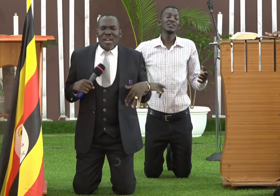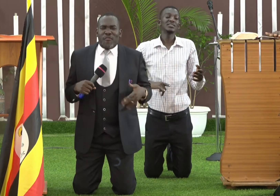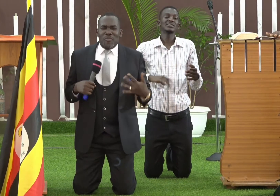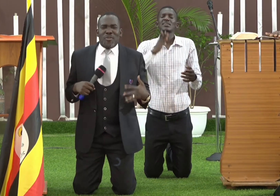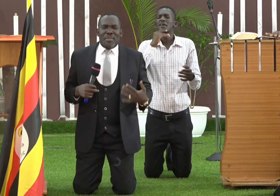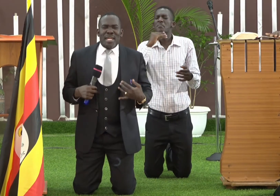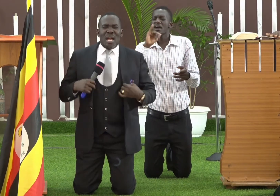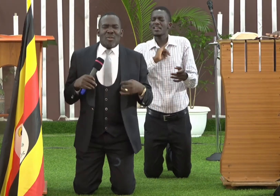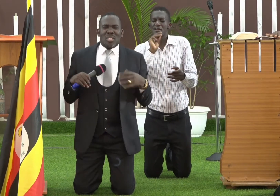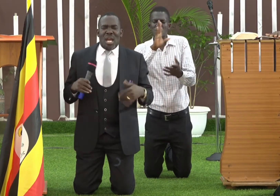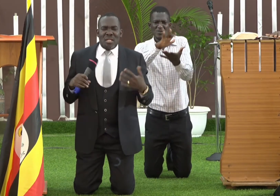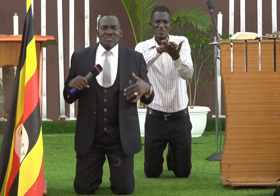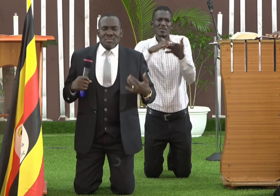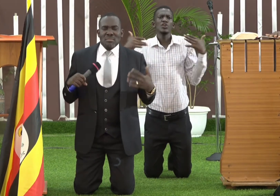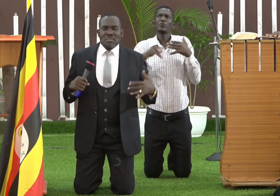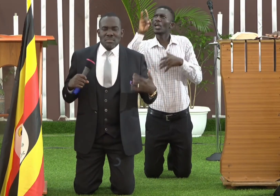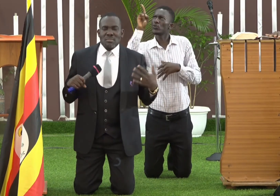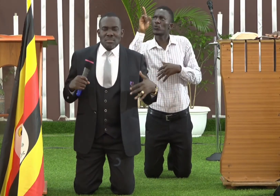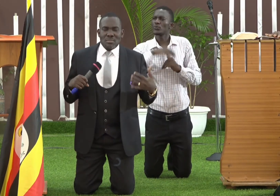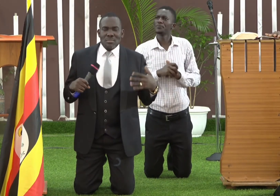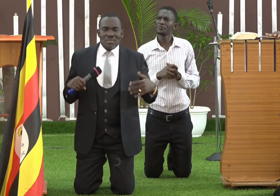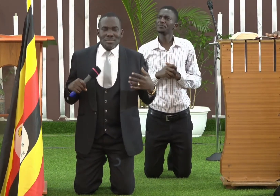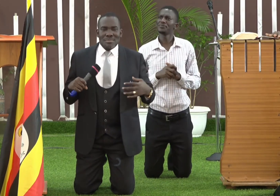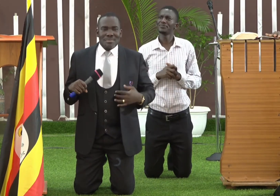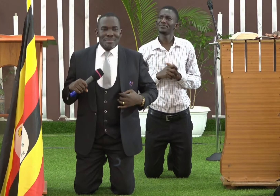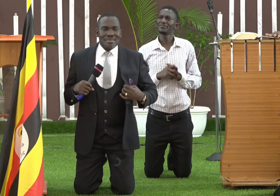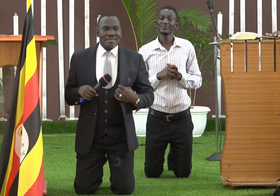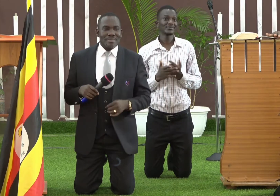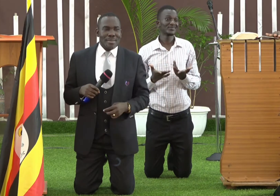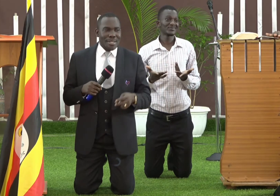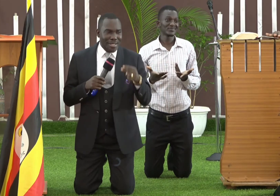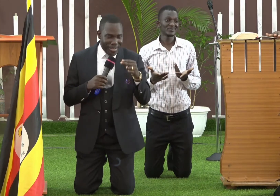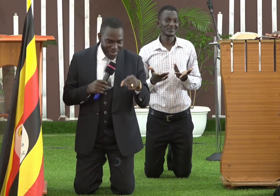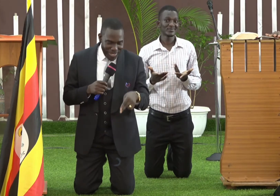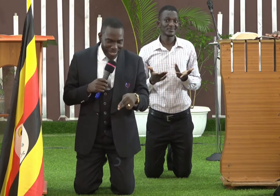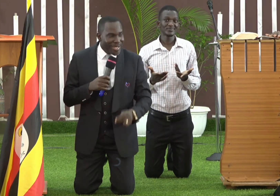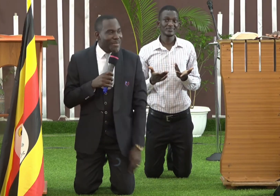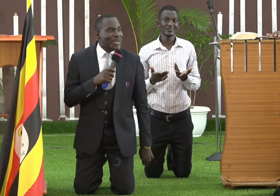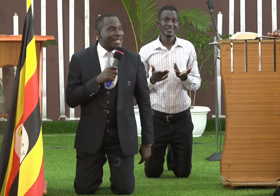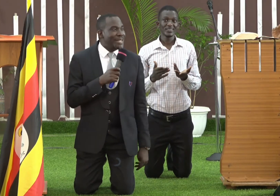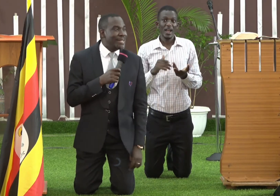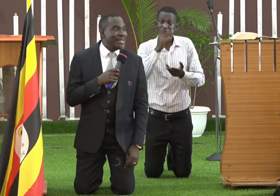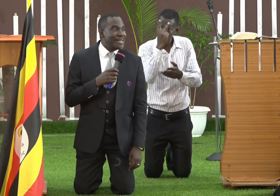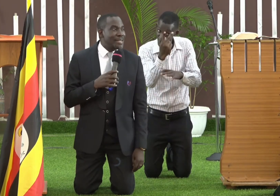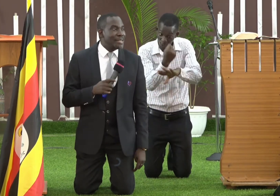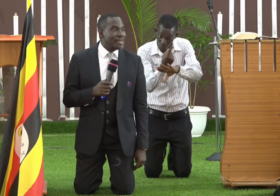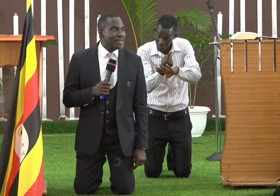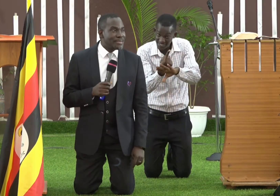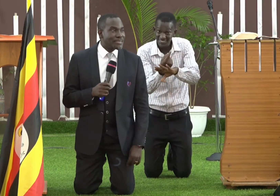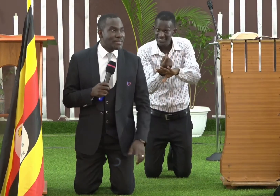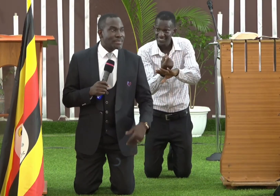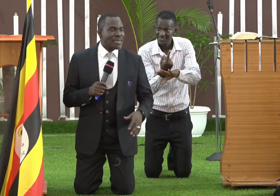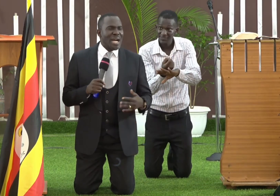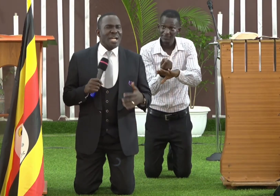omusajja gwena afumbirwa berenga akutya. The man that I'm going to take that will be God fearing. We have dakika bili. 2 minutes to